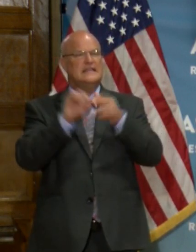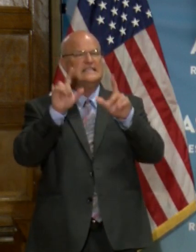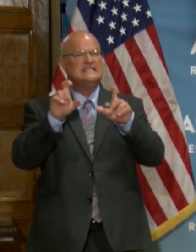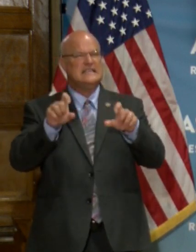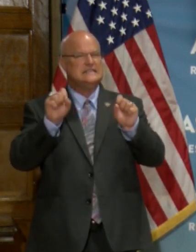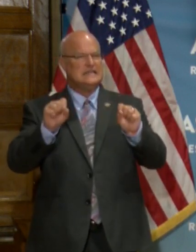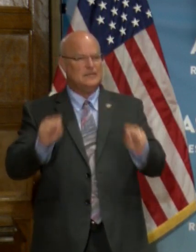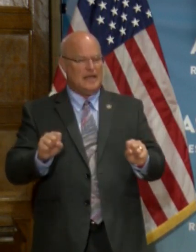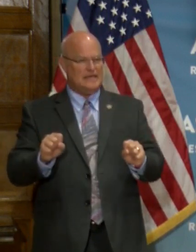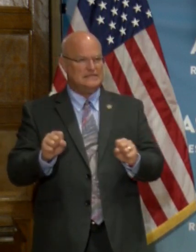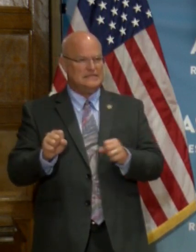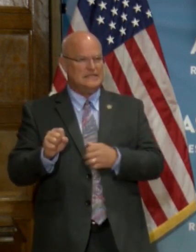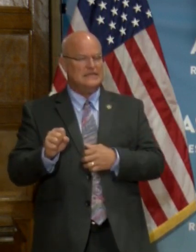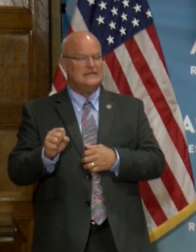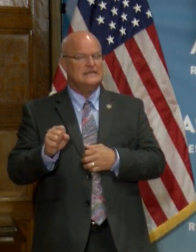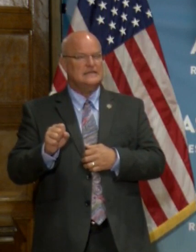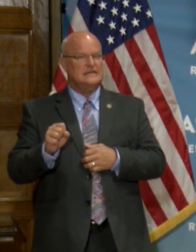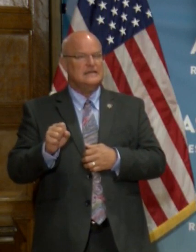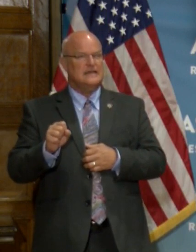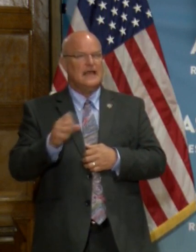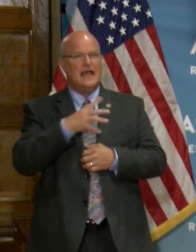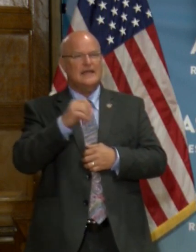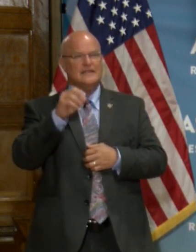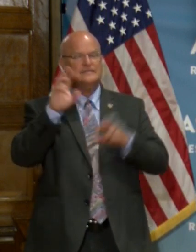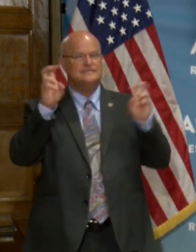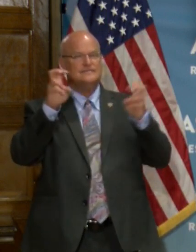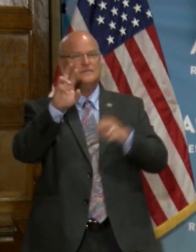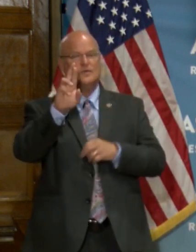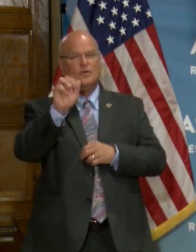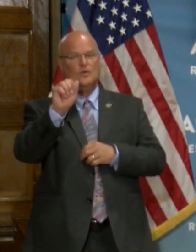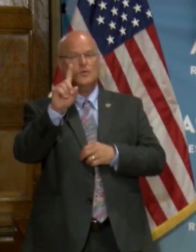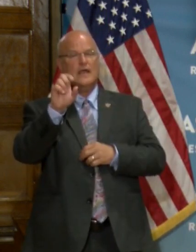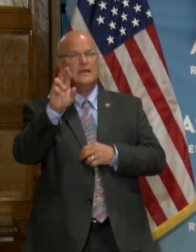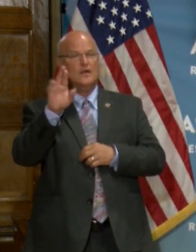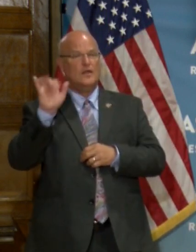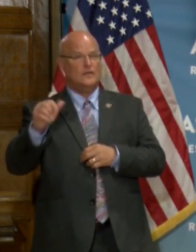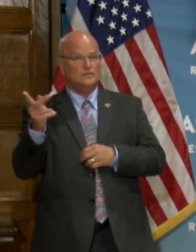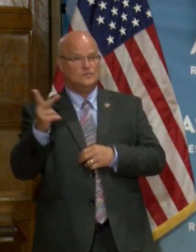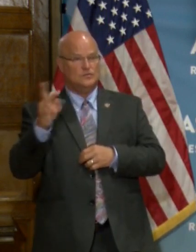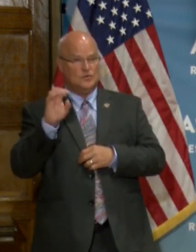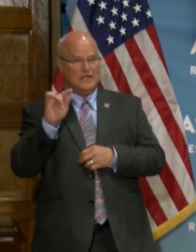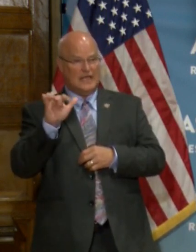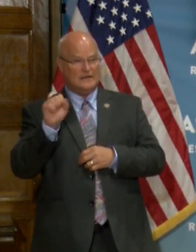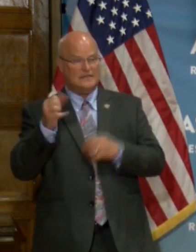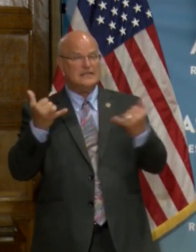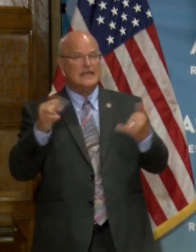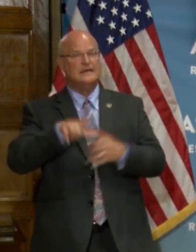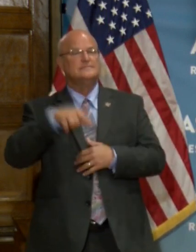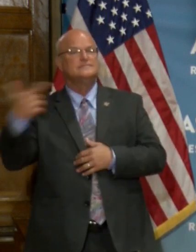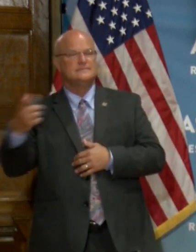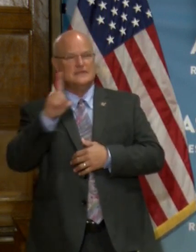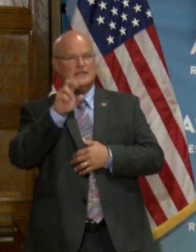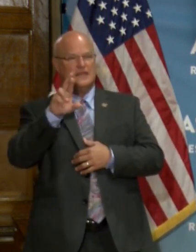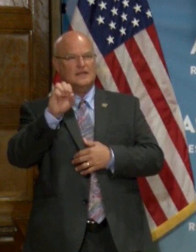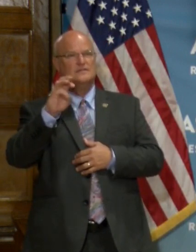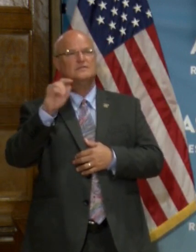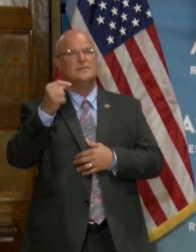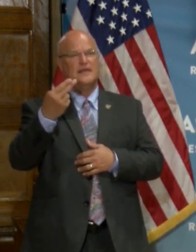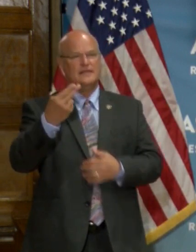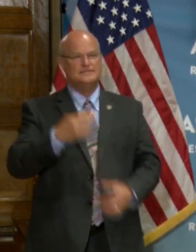testing capacity and radar system there in those counties. With that, let me turn it over to Dr. Smith.